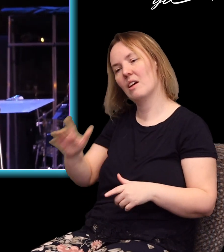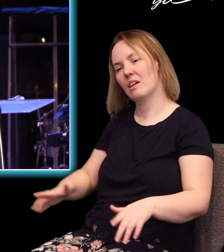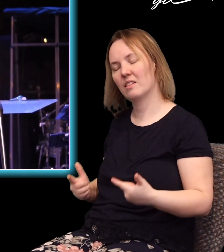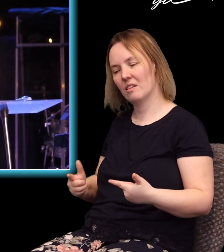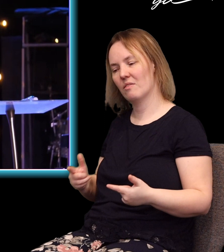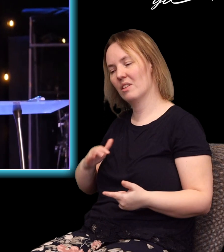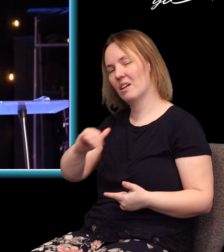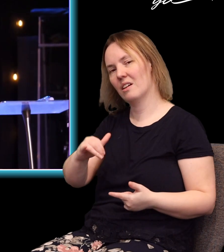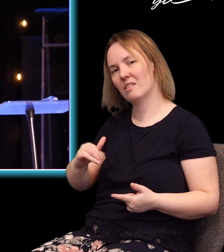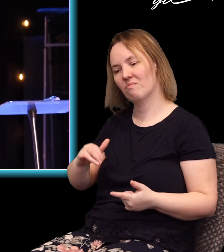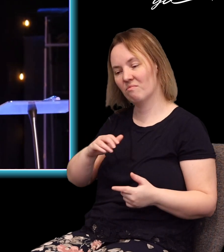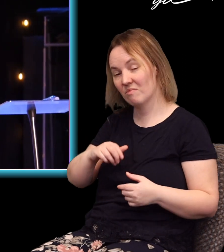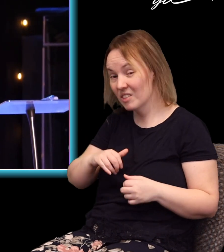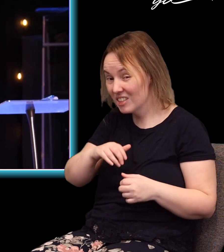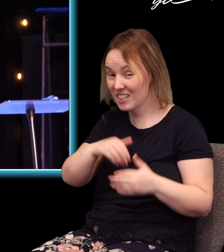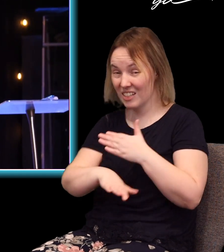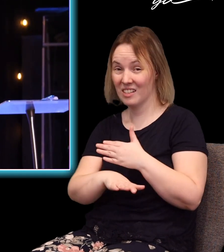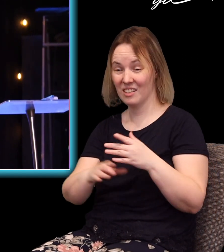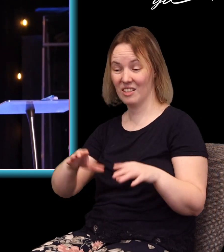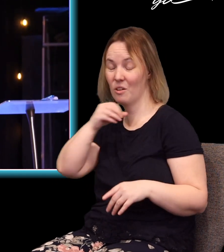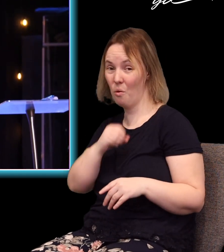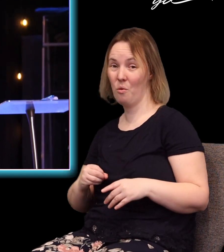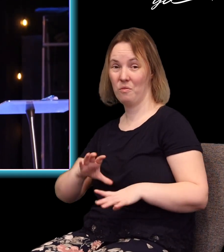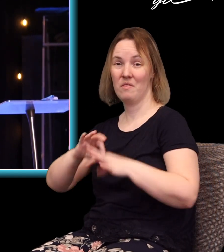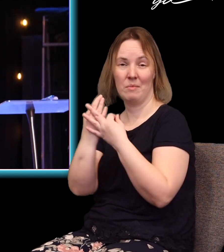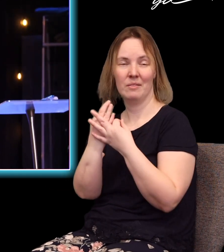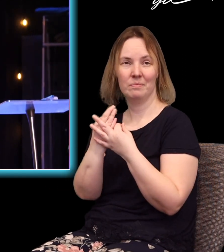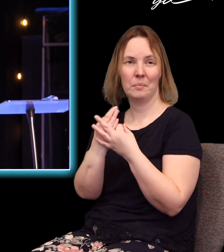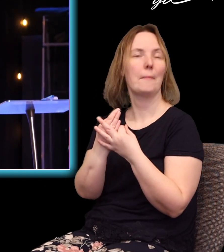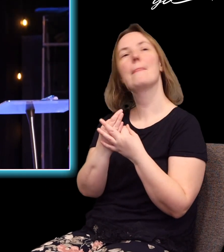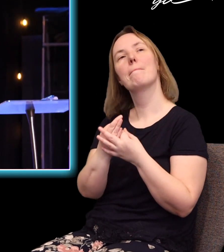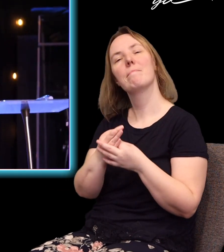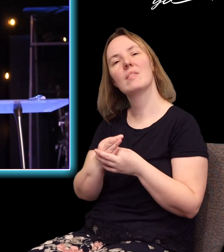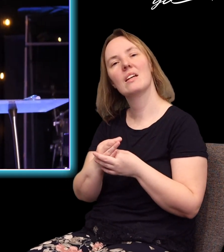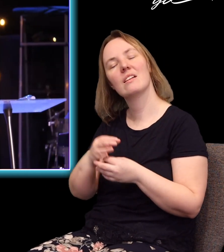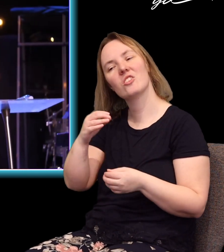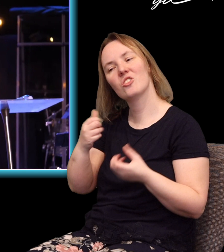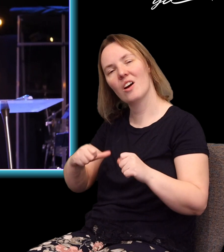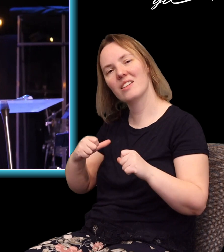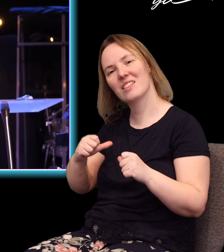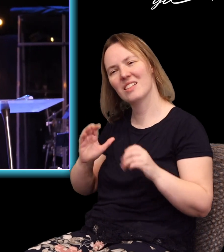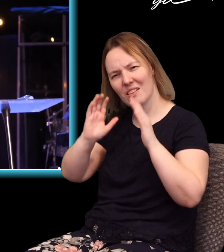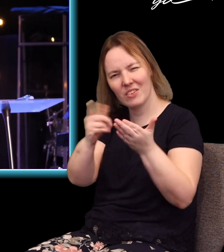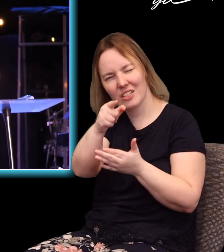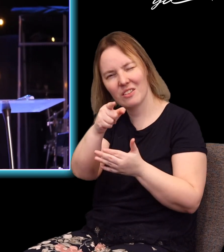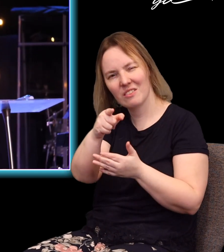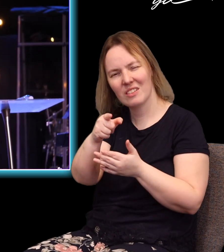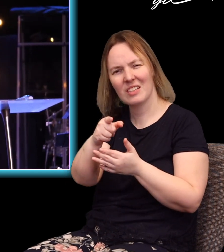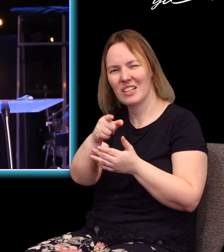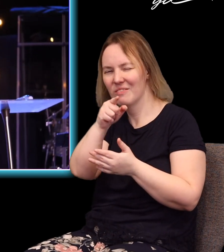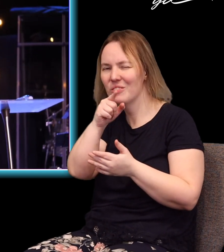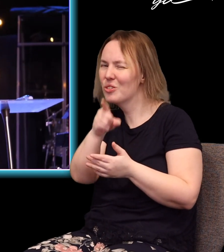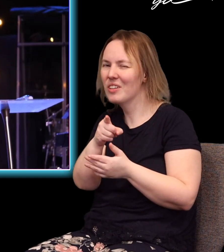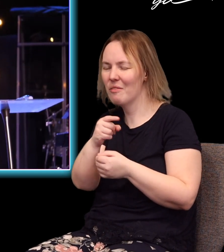if you're still in the old family. You see, what he does by making you believe the lies he speaks to you is he tries to convince you you really haven't